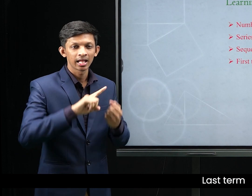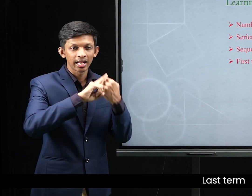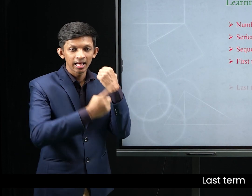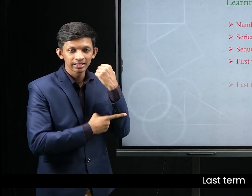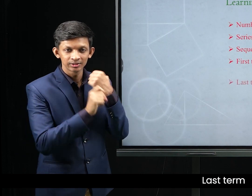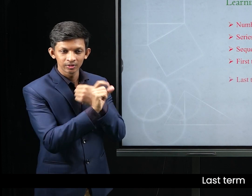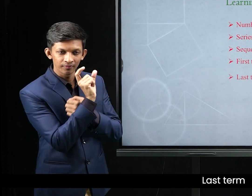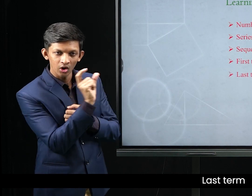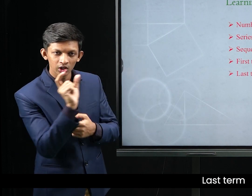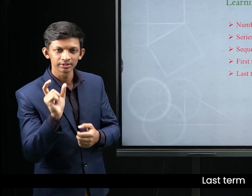last term,